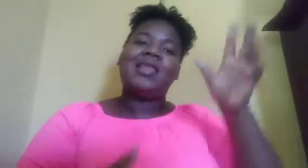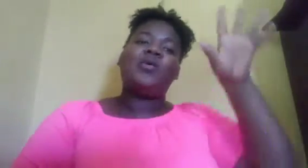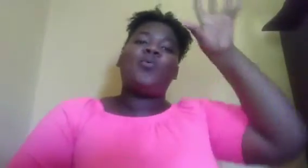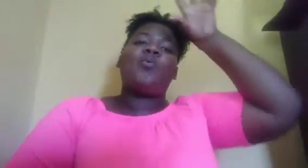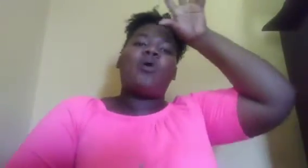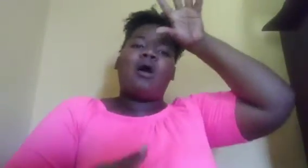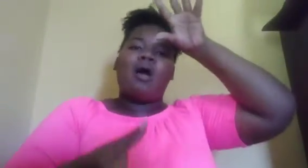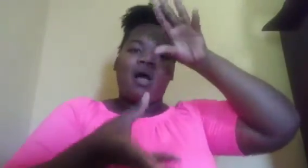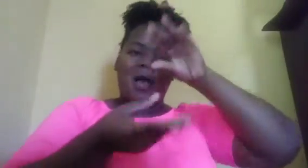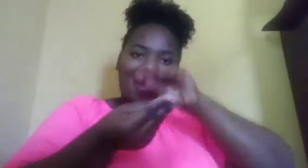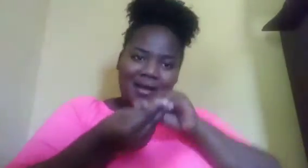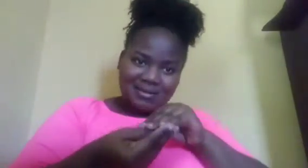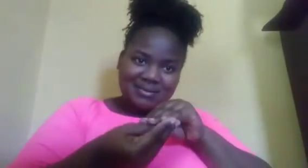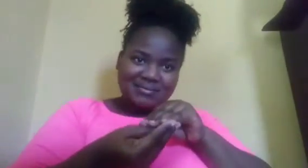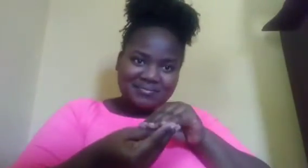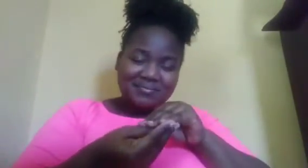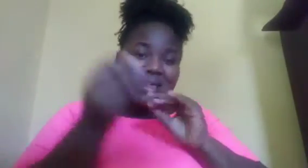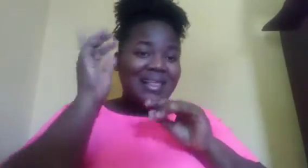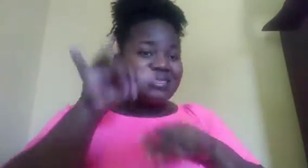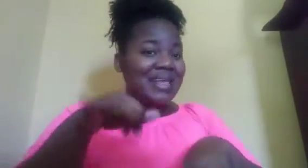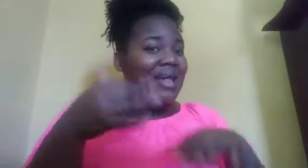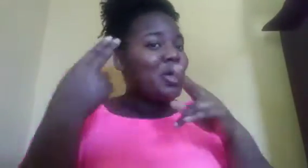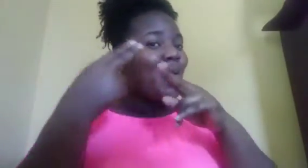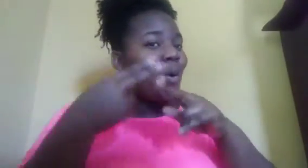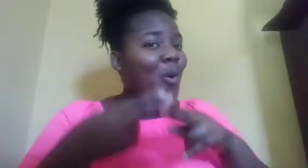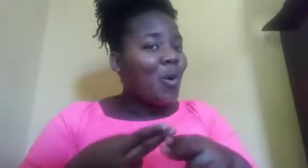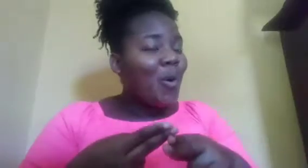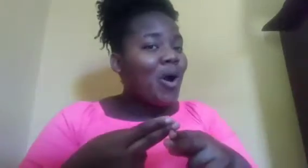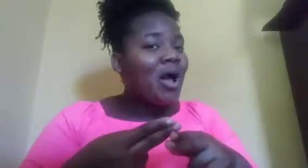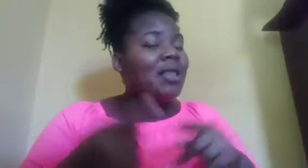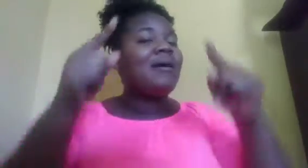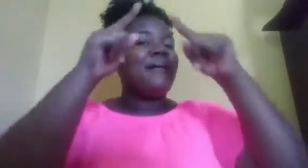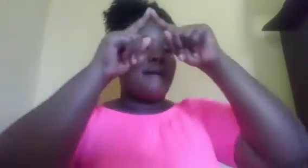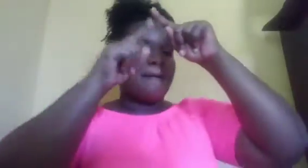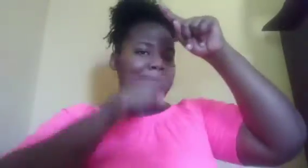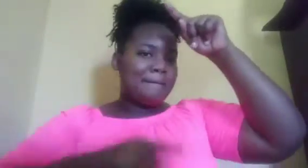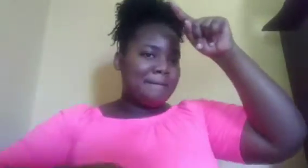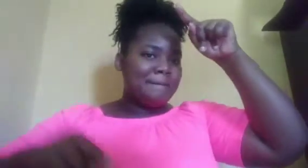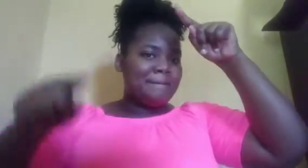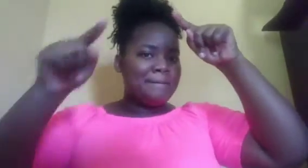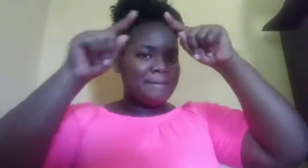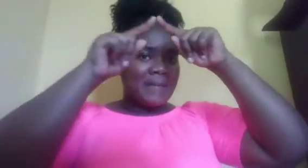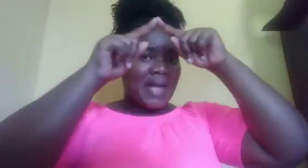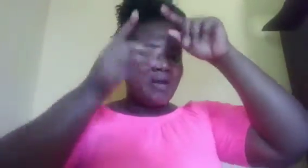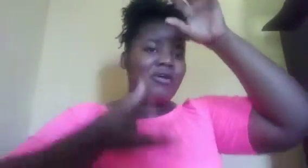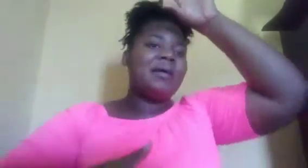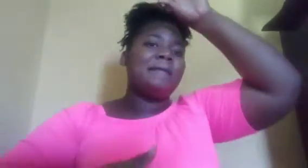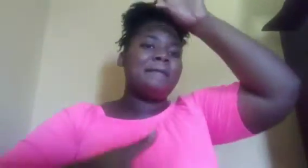And then we add them. And that is called the perimeter.